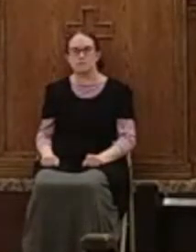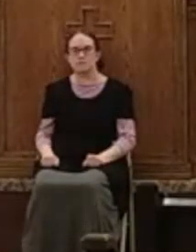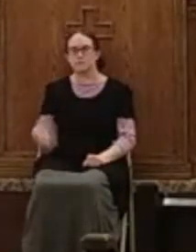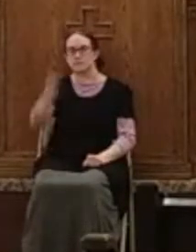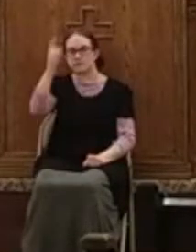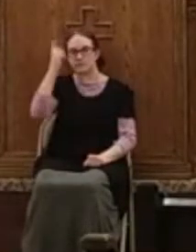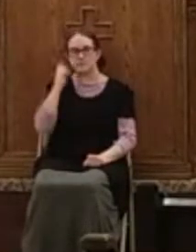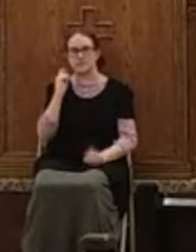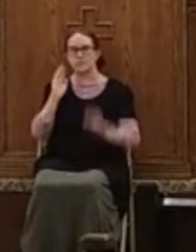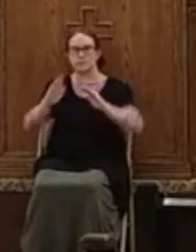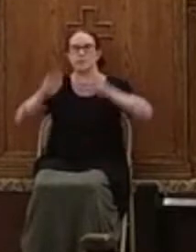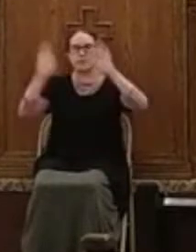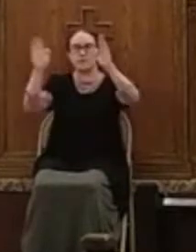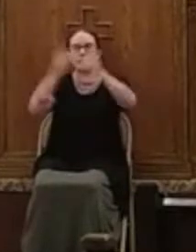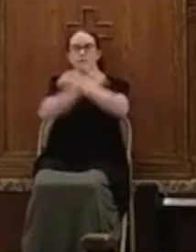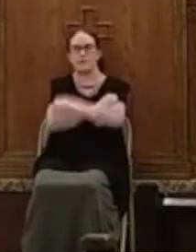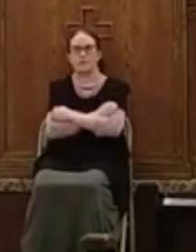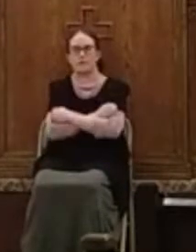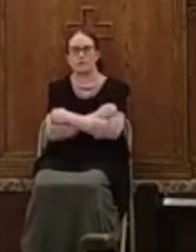Because perfect love.